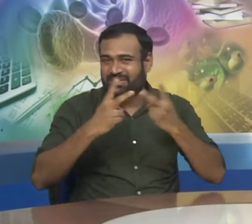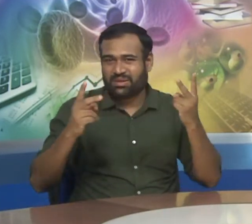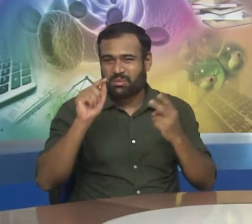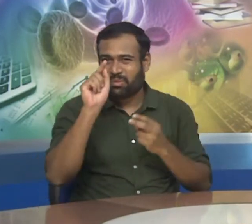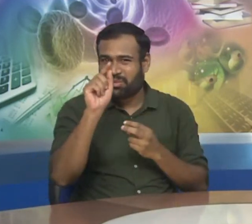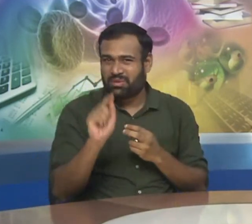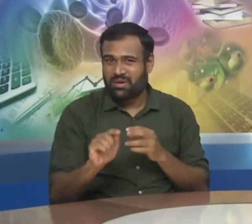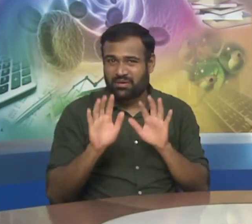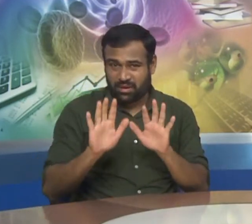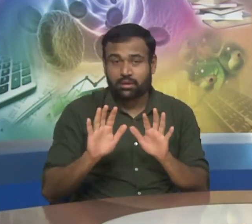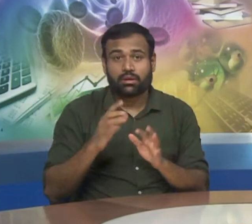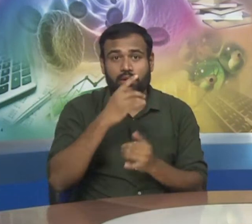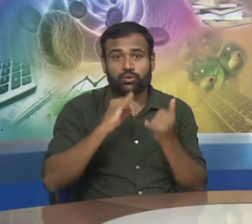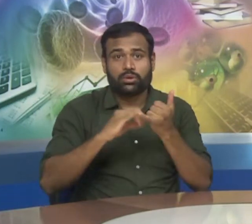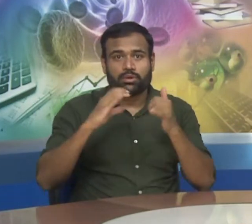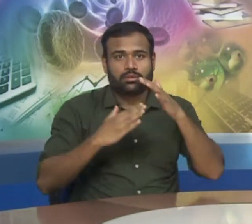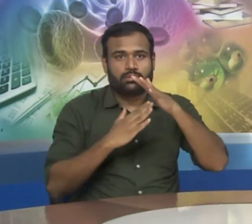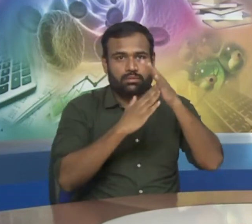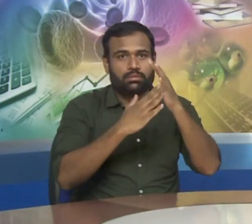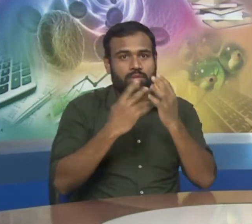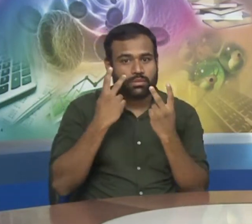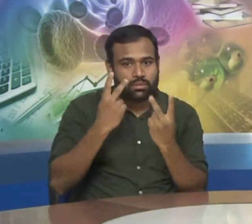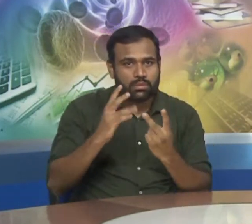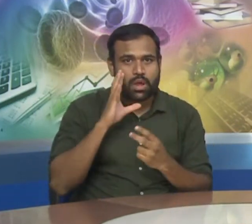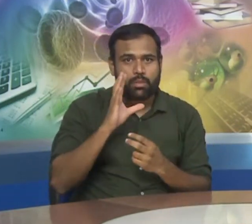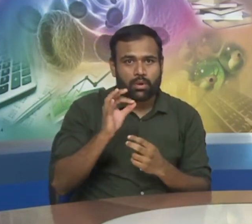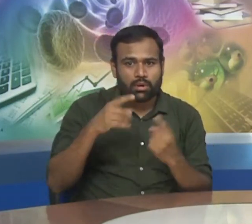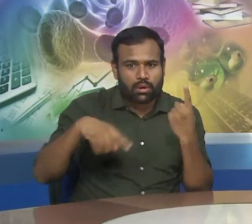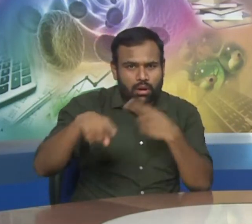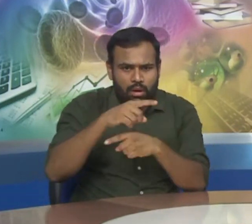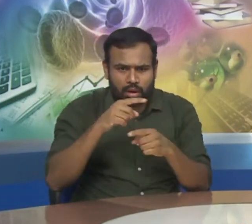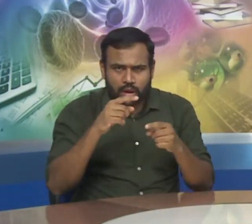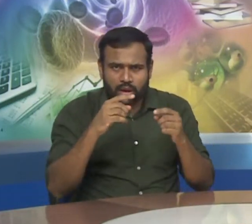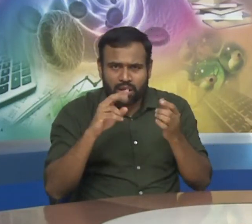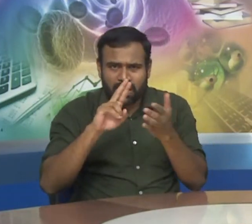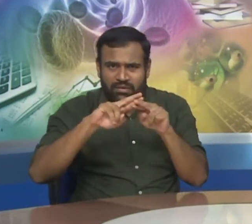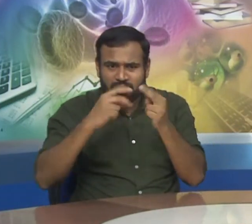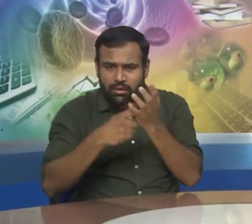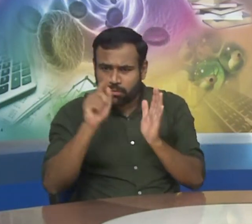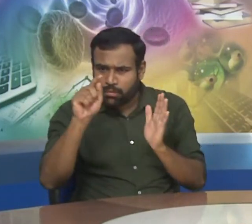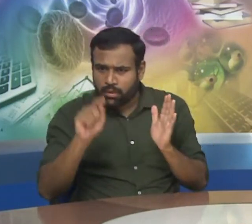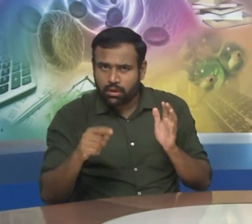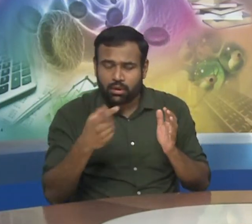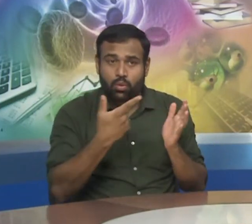fundamental rights. This power of the Supreme Court is called judicial review.